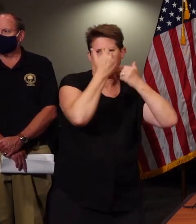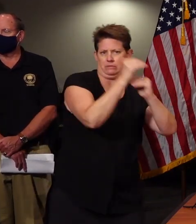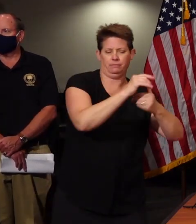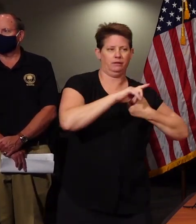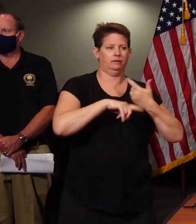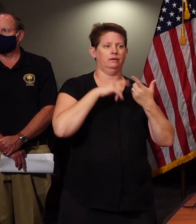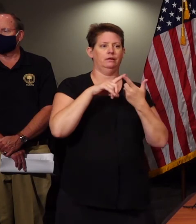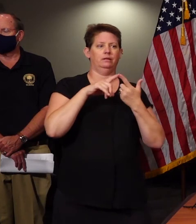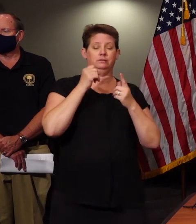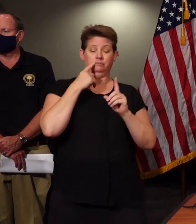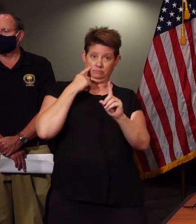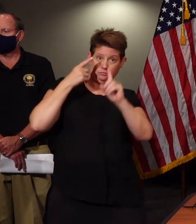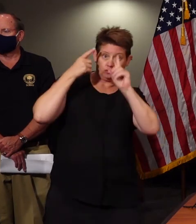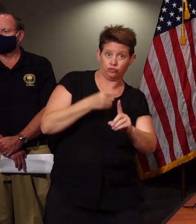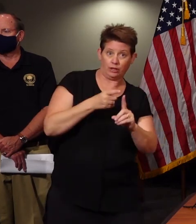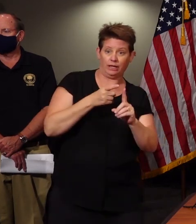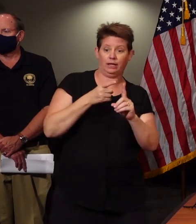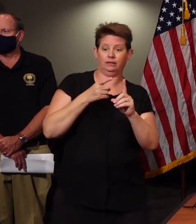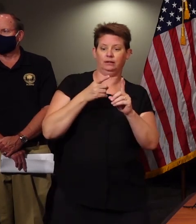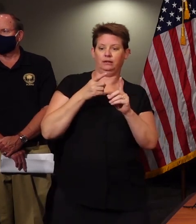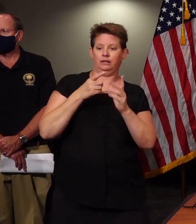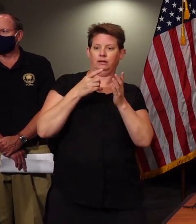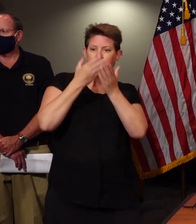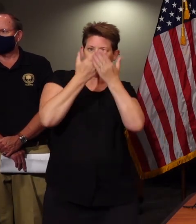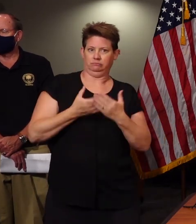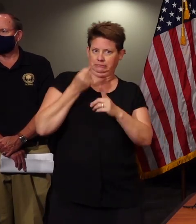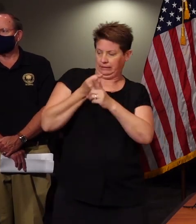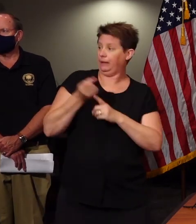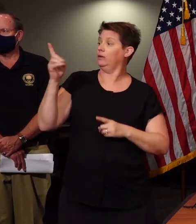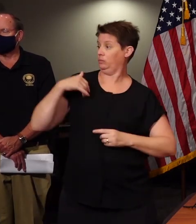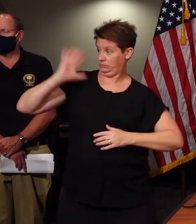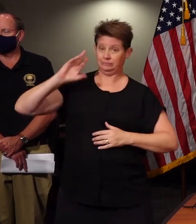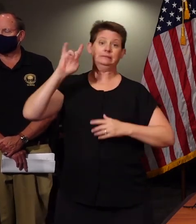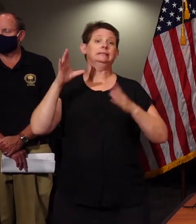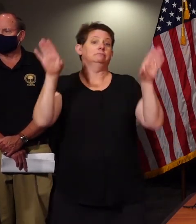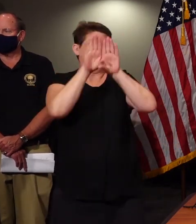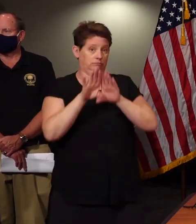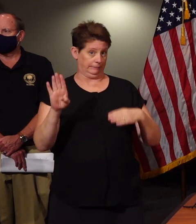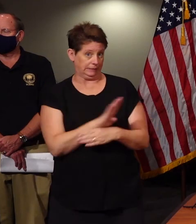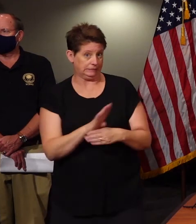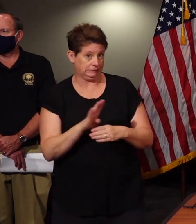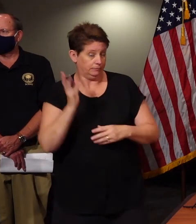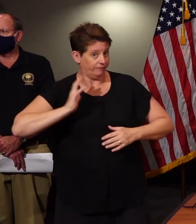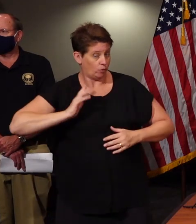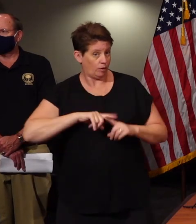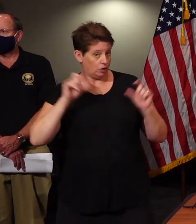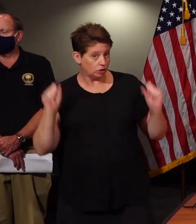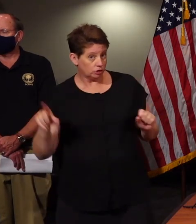as it needs to be directed, and you need to show public impact. We did shut down businesses statewide, and but couldn't you also